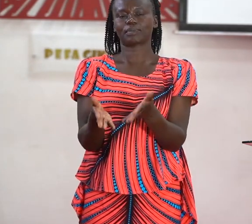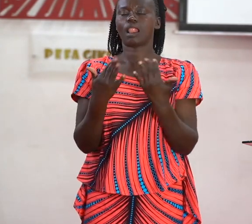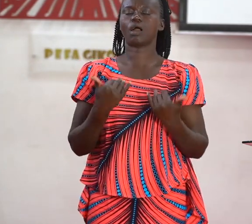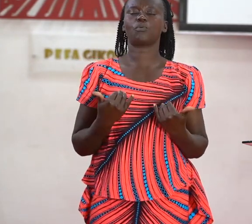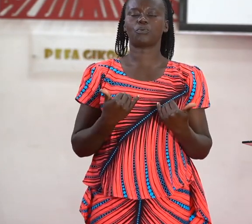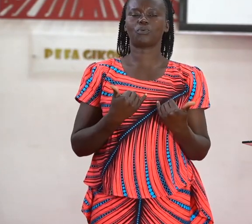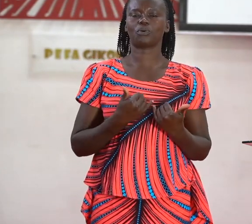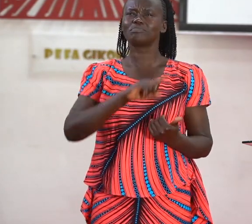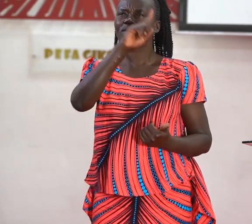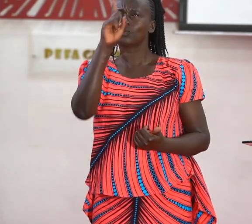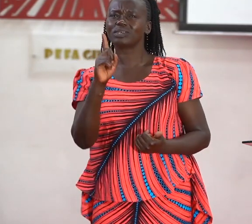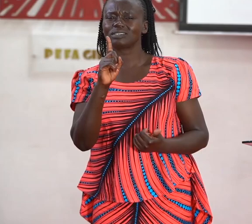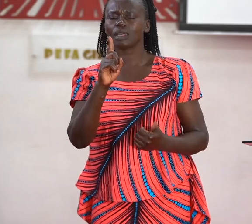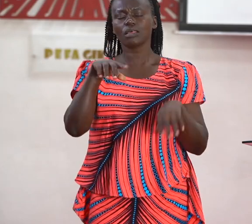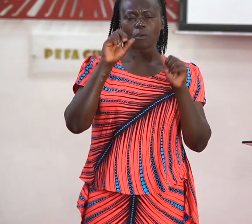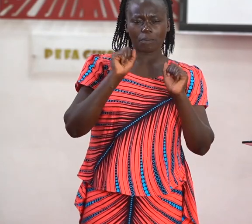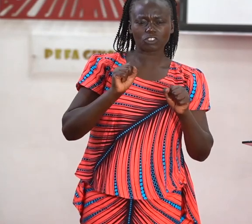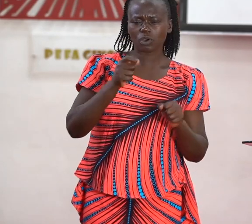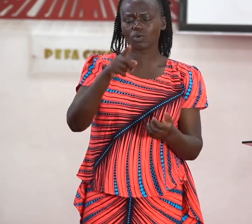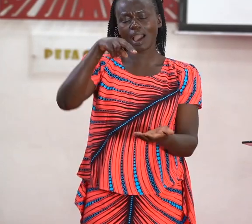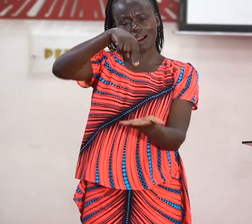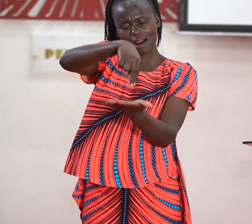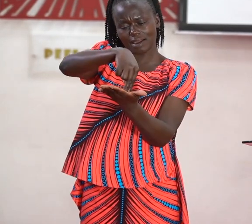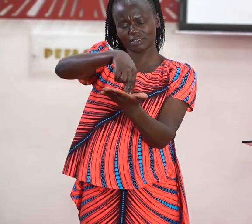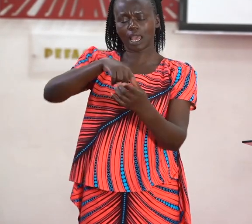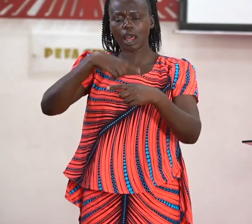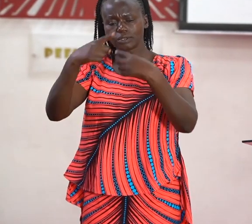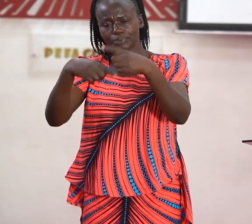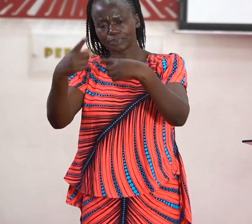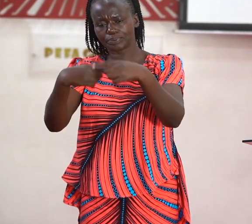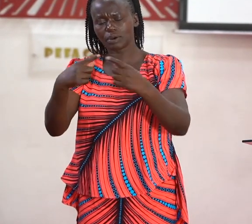you arise and let's continue with our